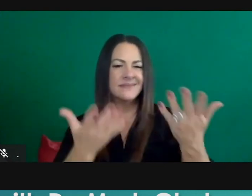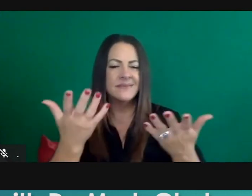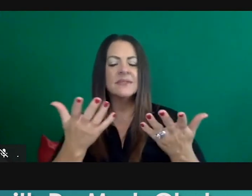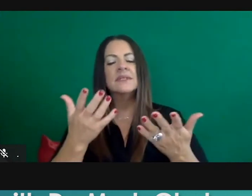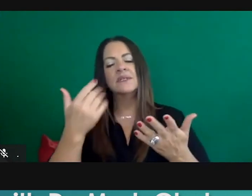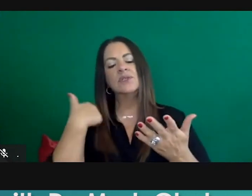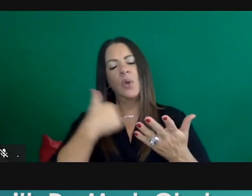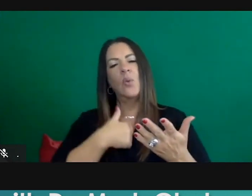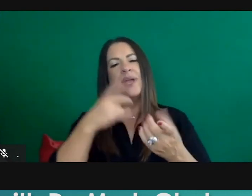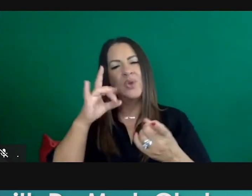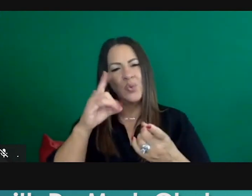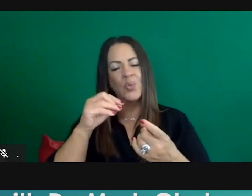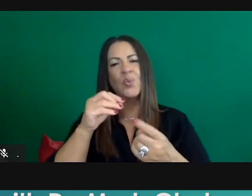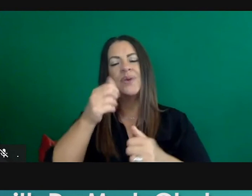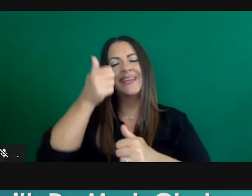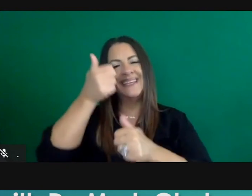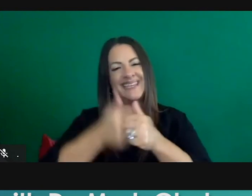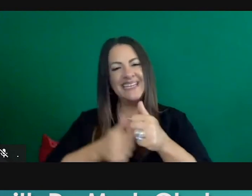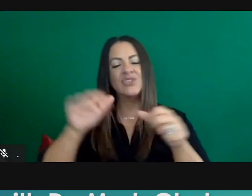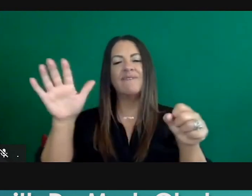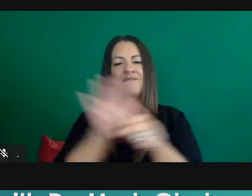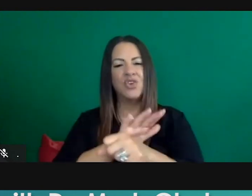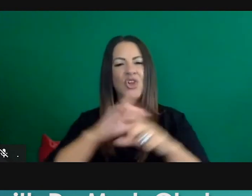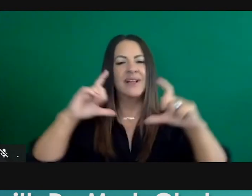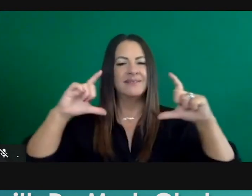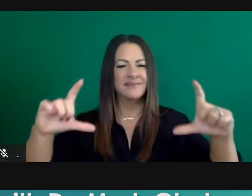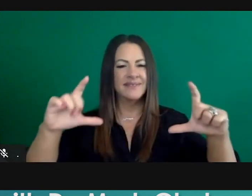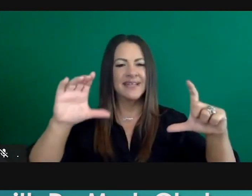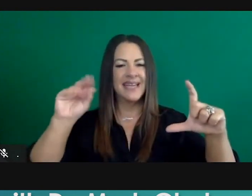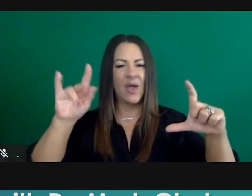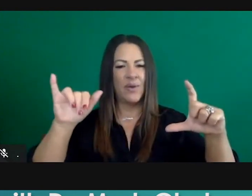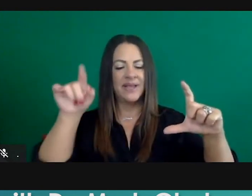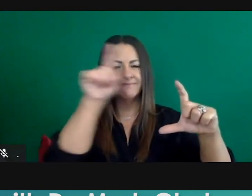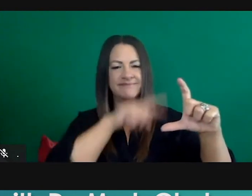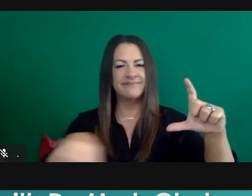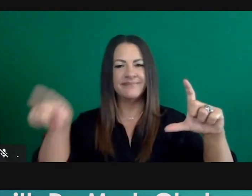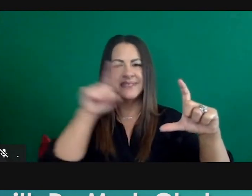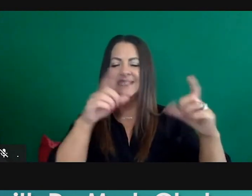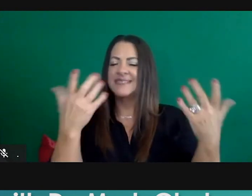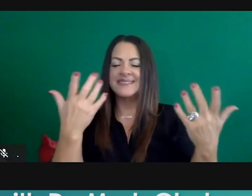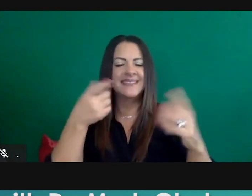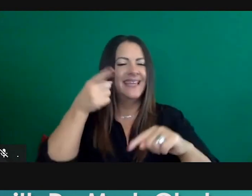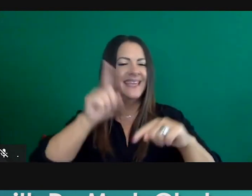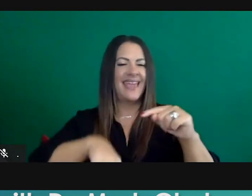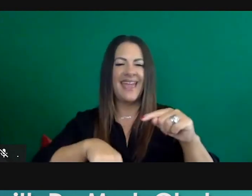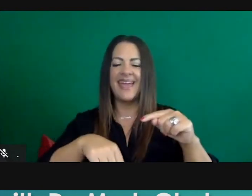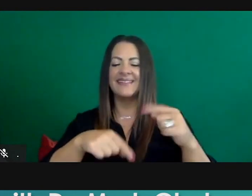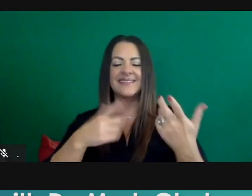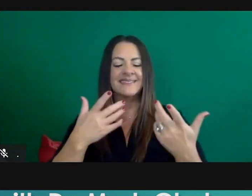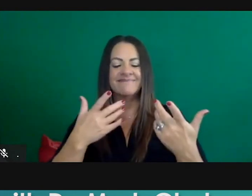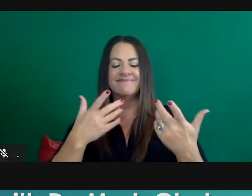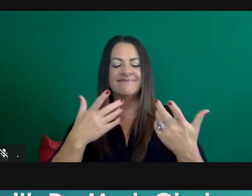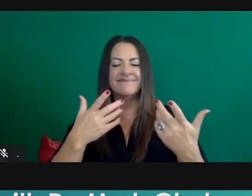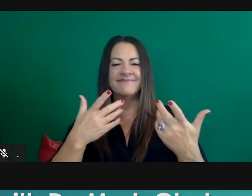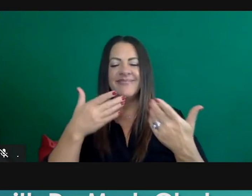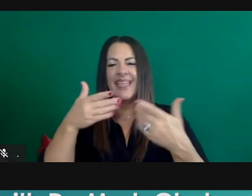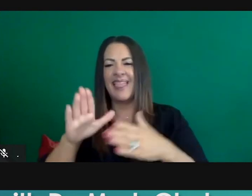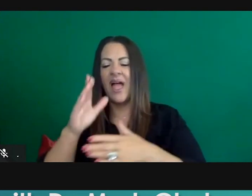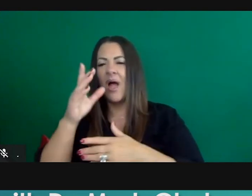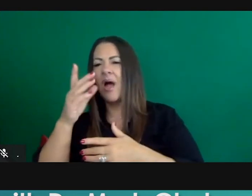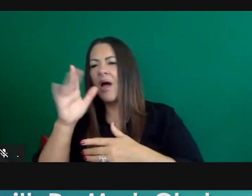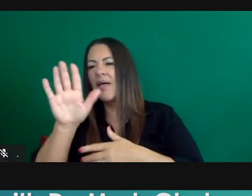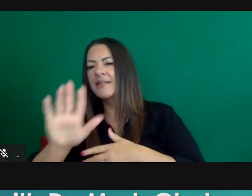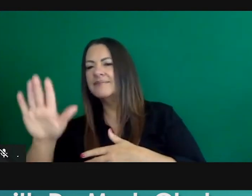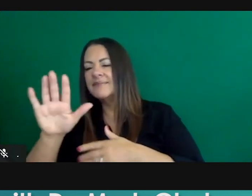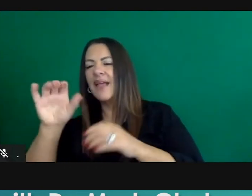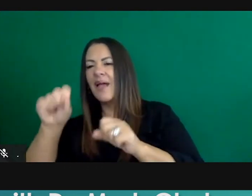has been county by county, county-wide. And so we look forward to continuing to work with the San Diego leadership, both on the health and